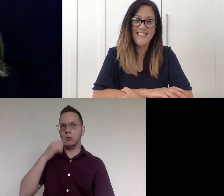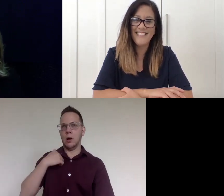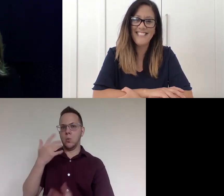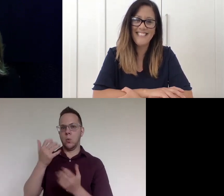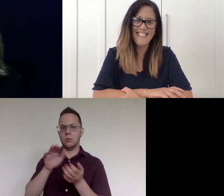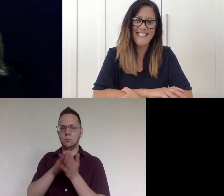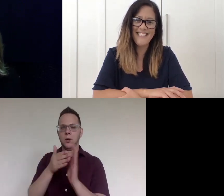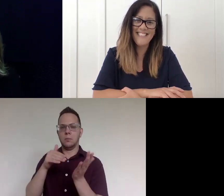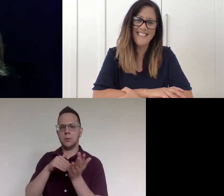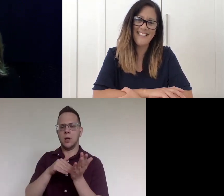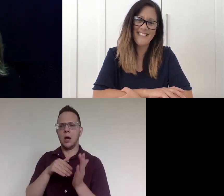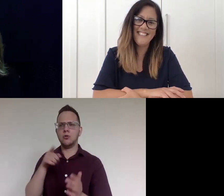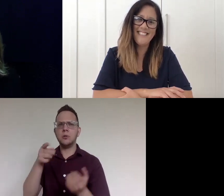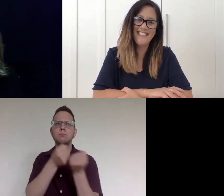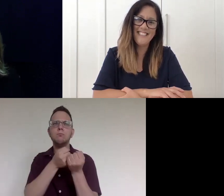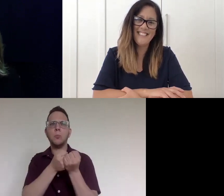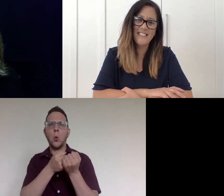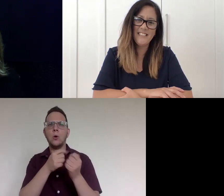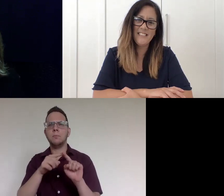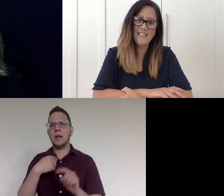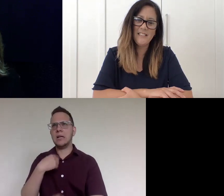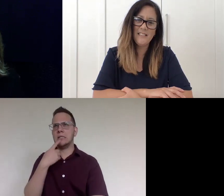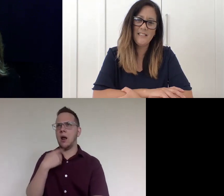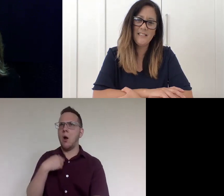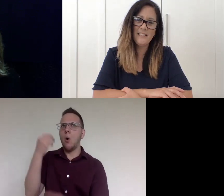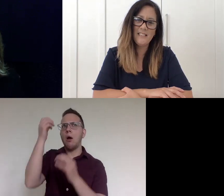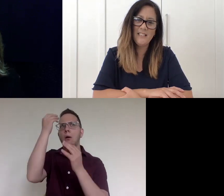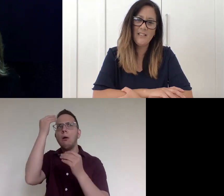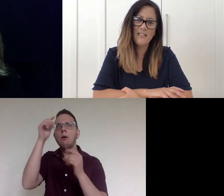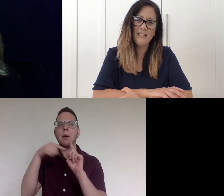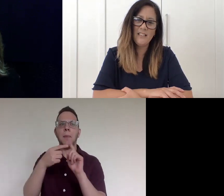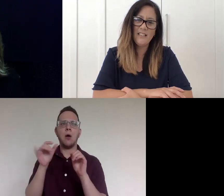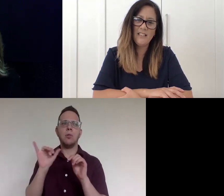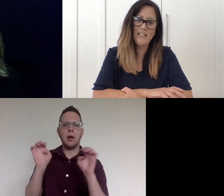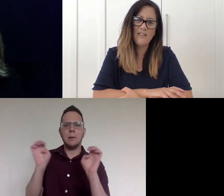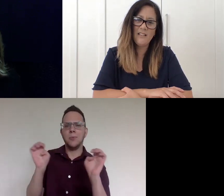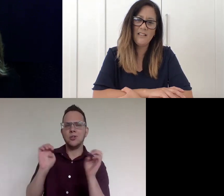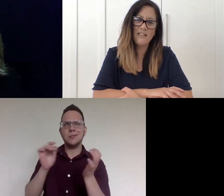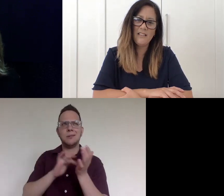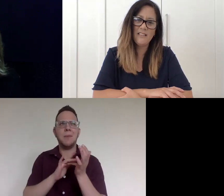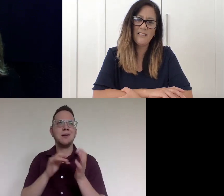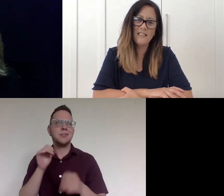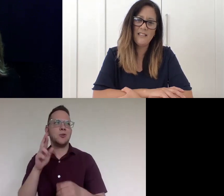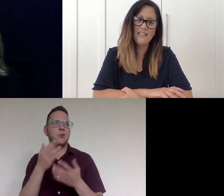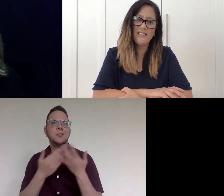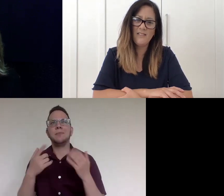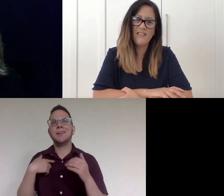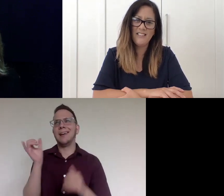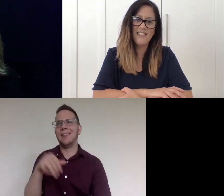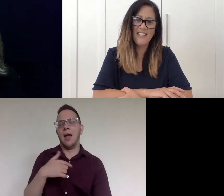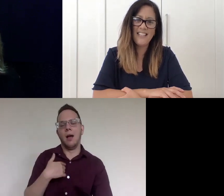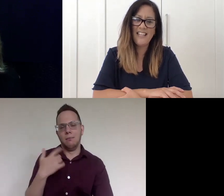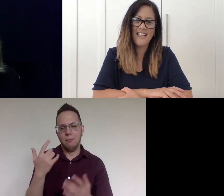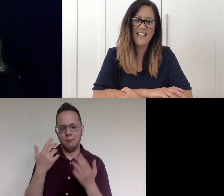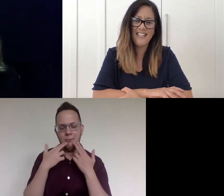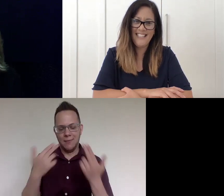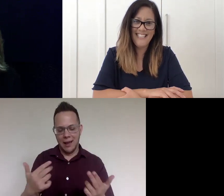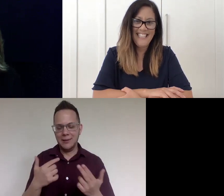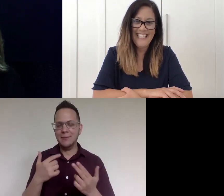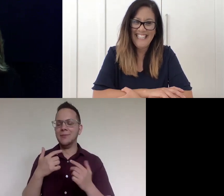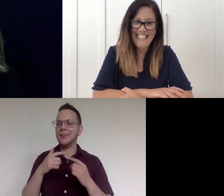doctor. And it's interesting because he was supportive. And I told him I was thinking about going into